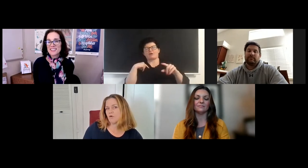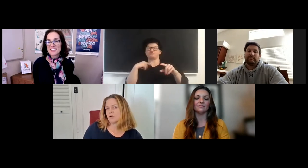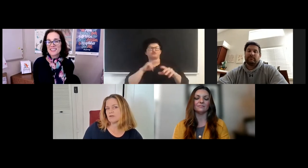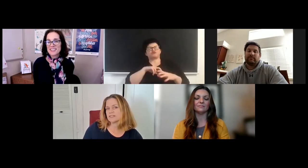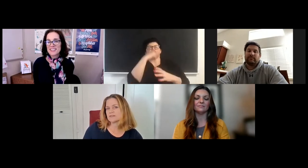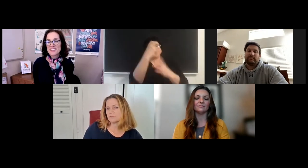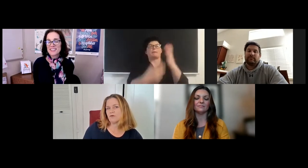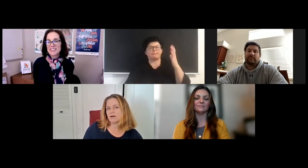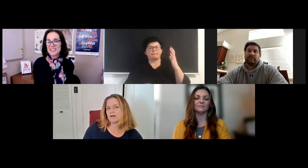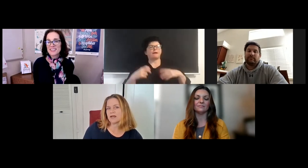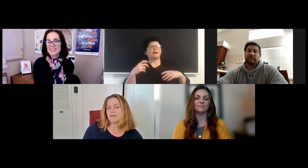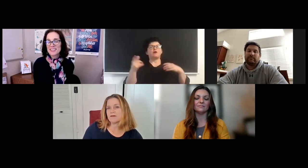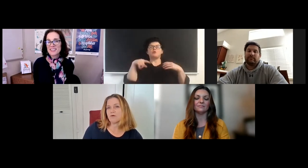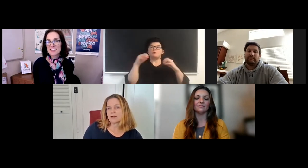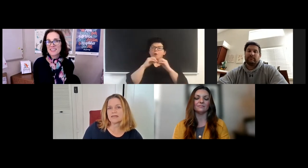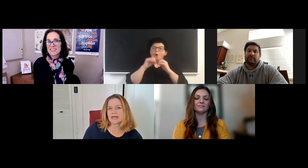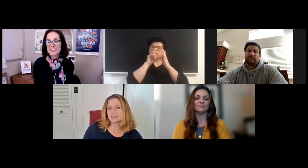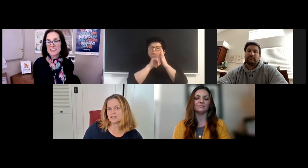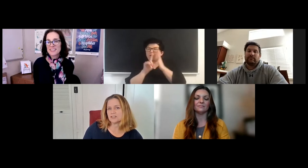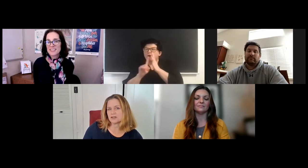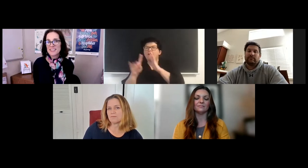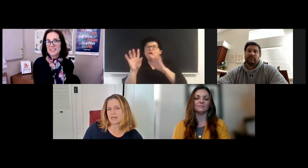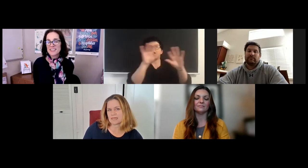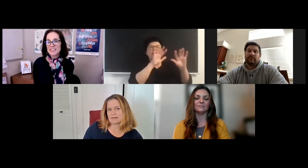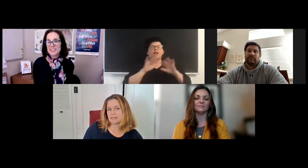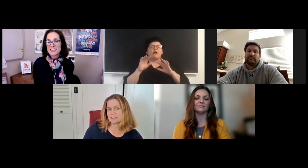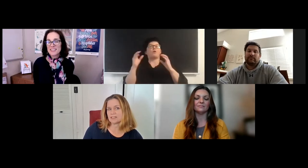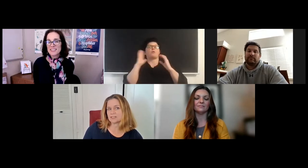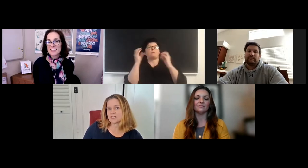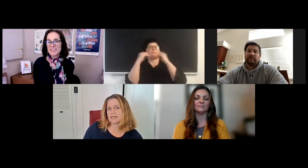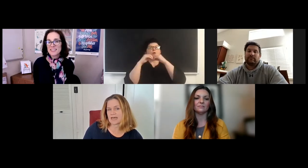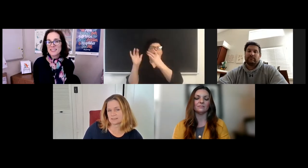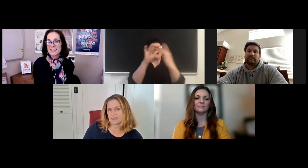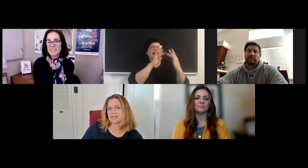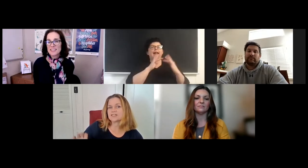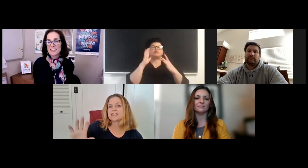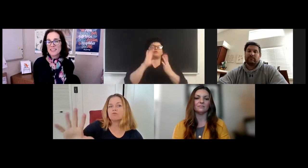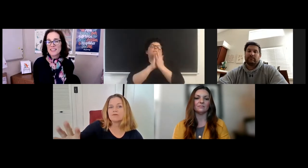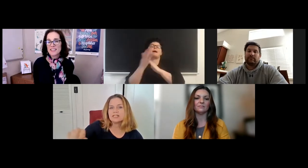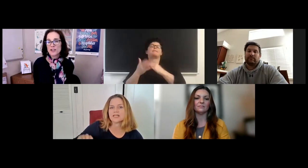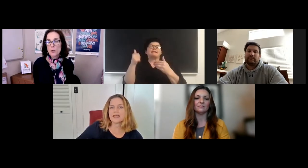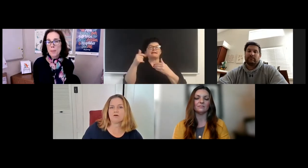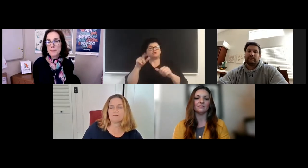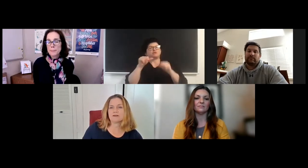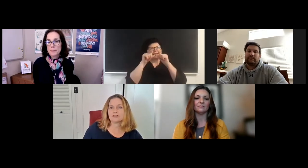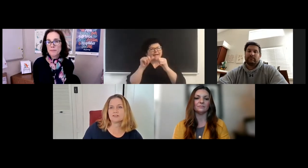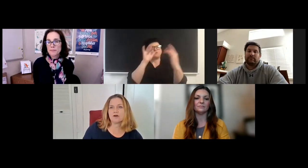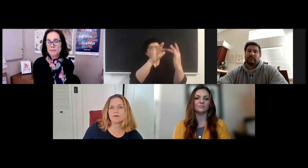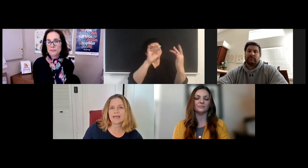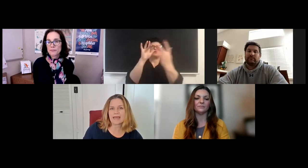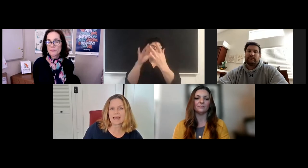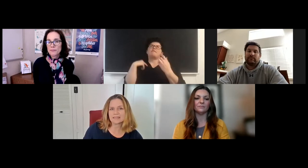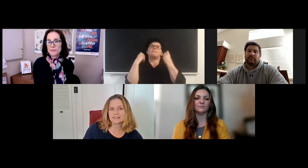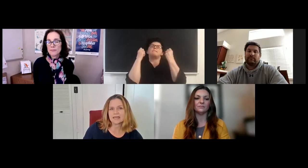the more you explore, the more connections you're going to make and the easier it's going to get. Just keep reaching out. There are so